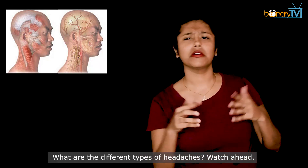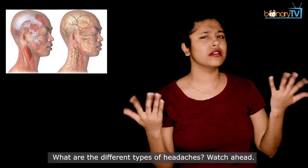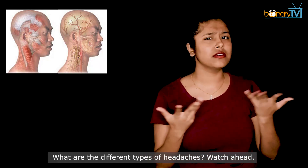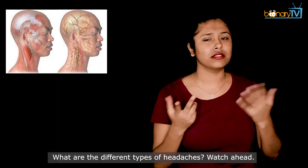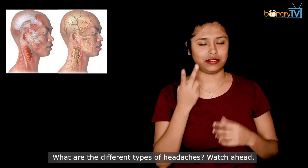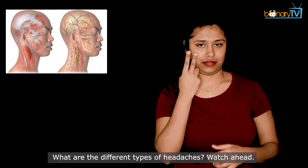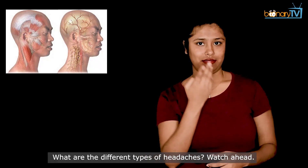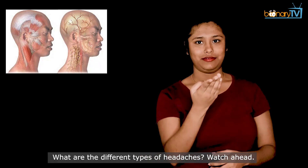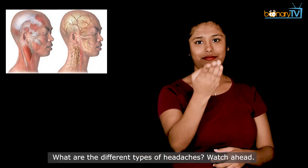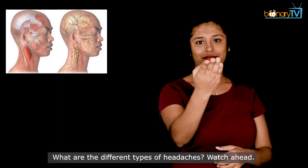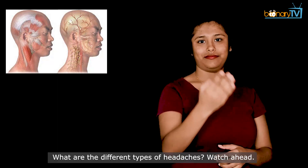ahead.